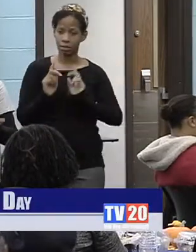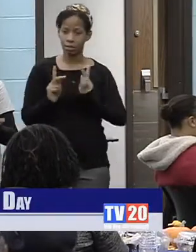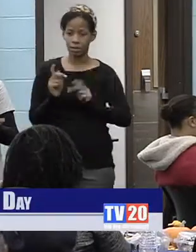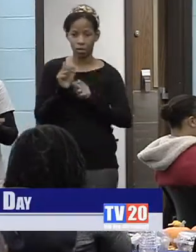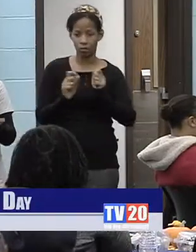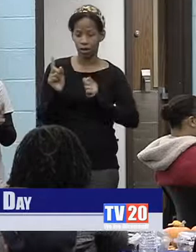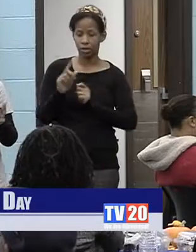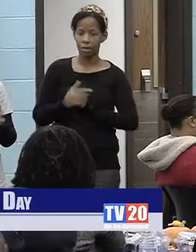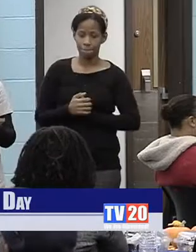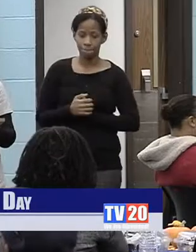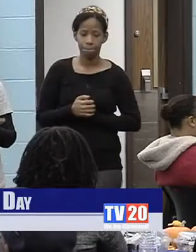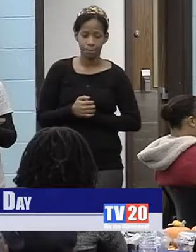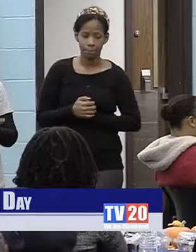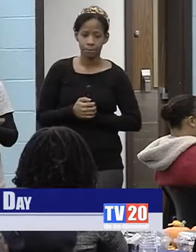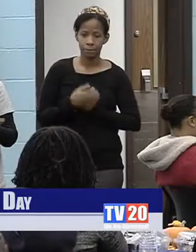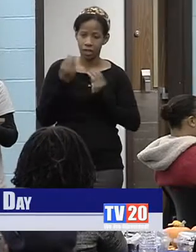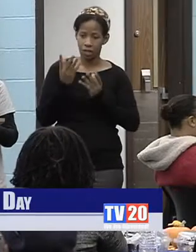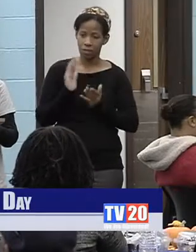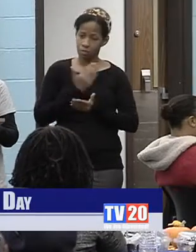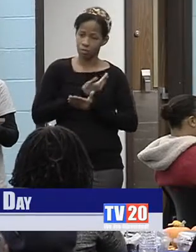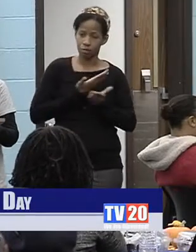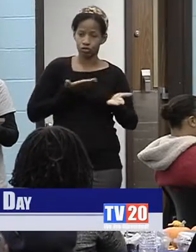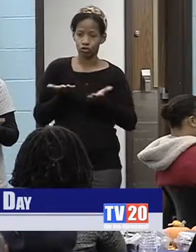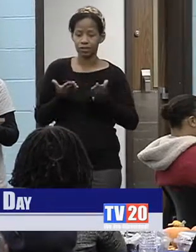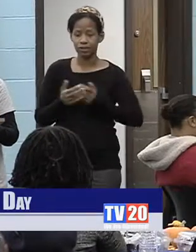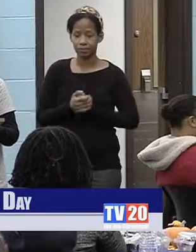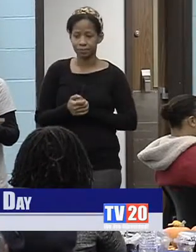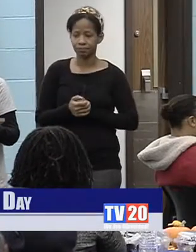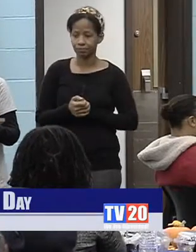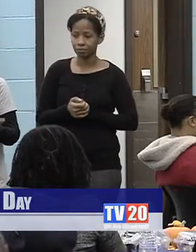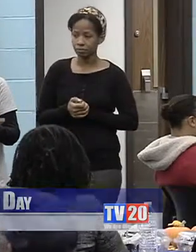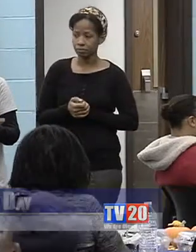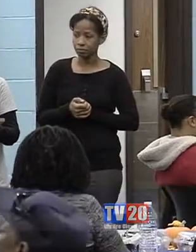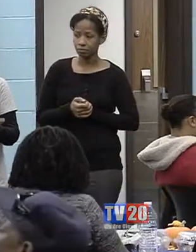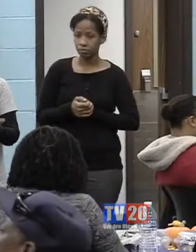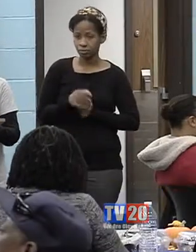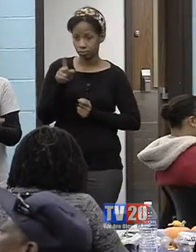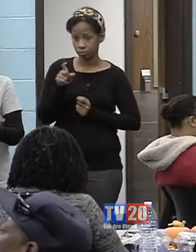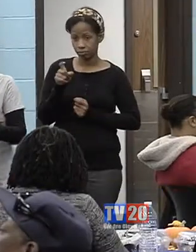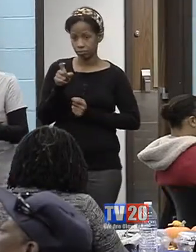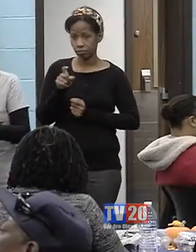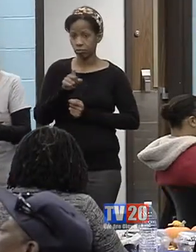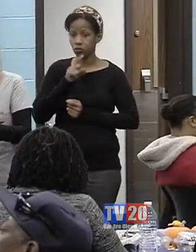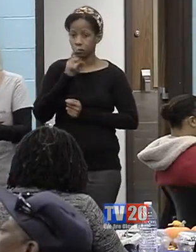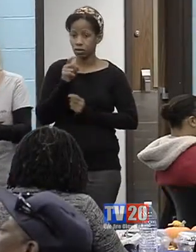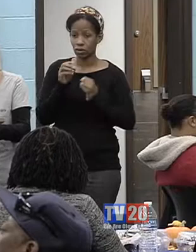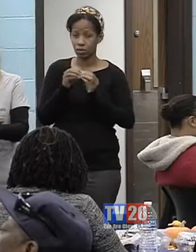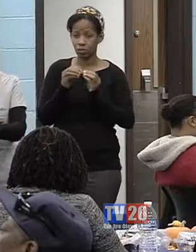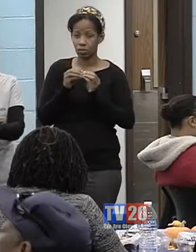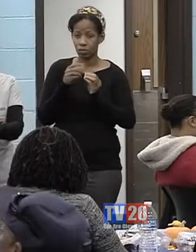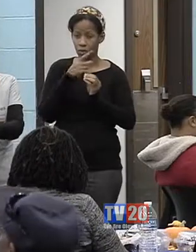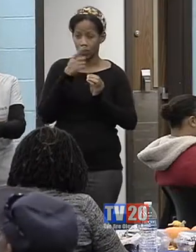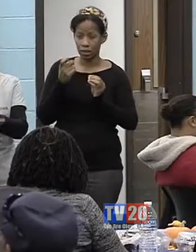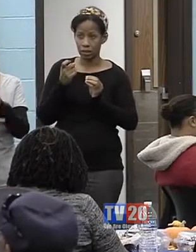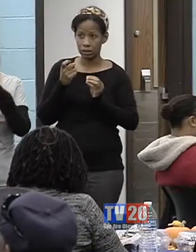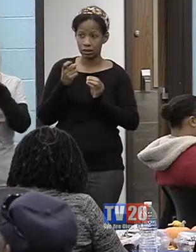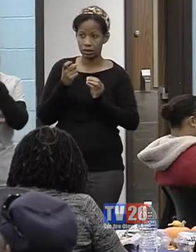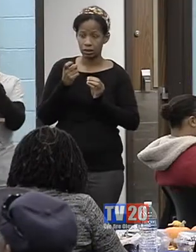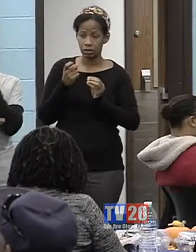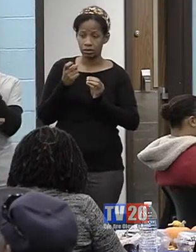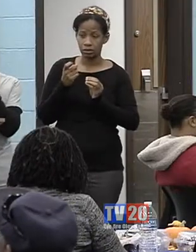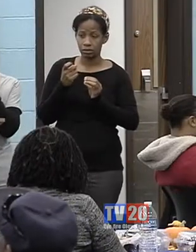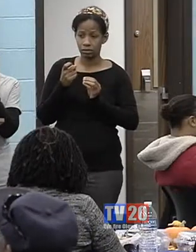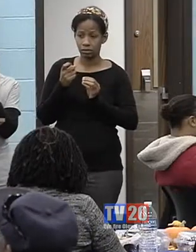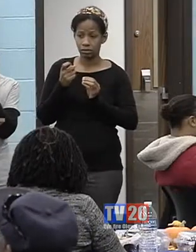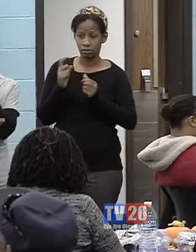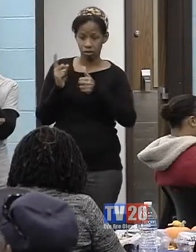people and letting them know about our services. I must tell you, though, we're stretching a little bit because we're going to